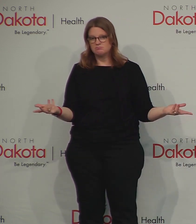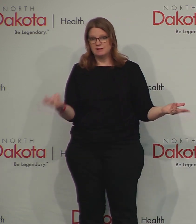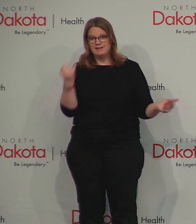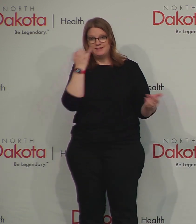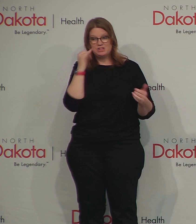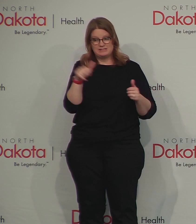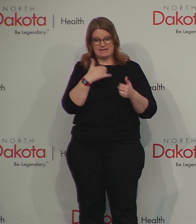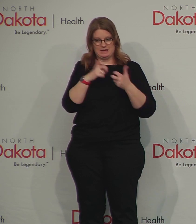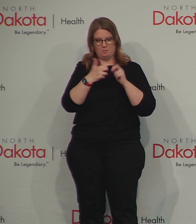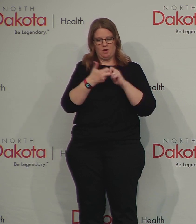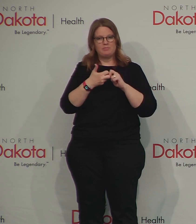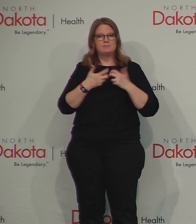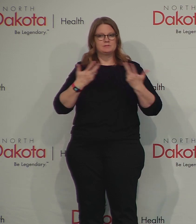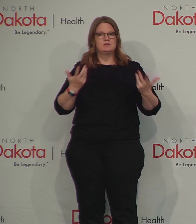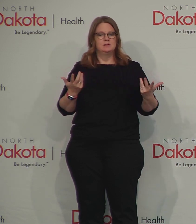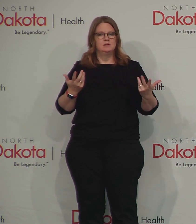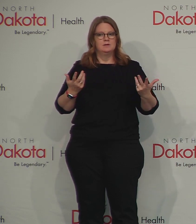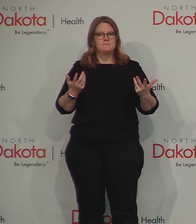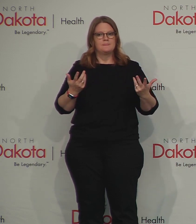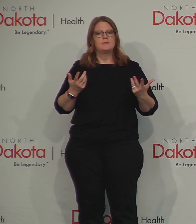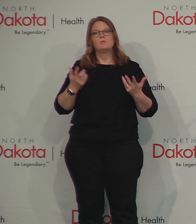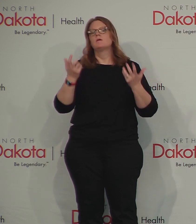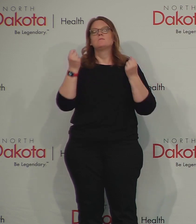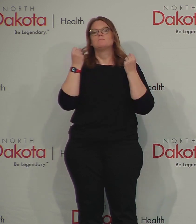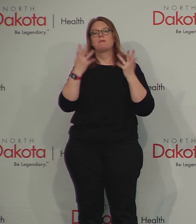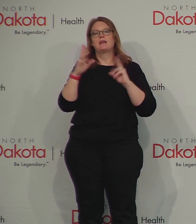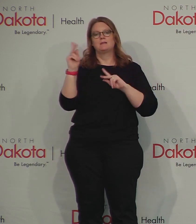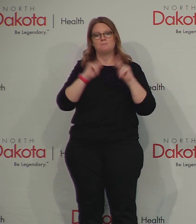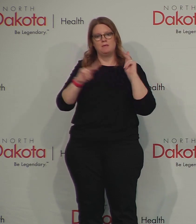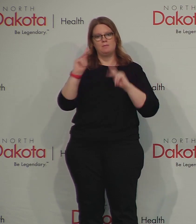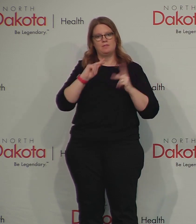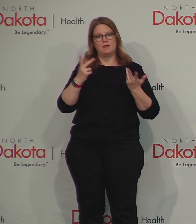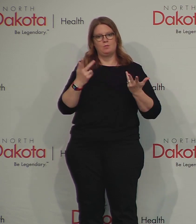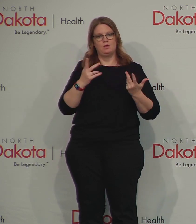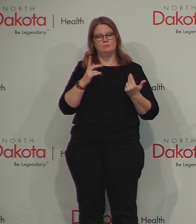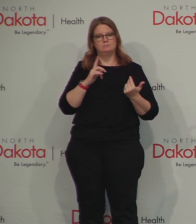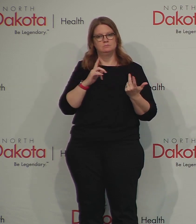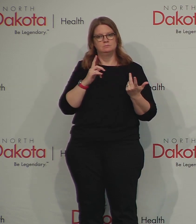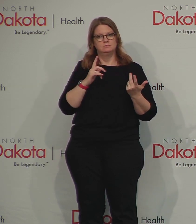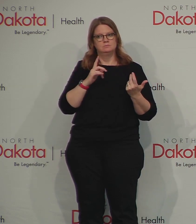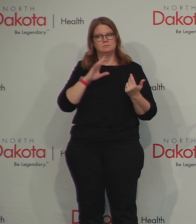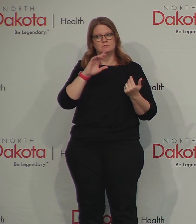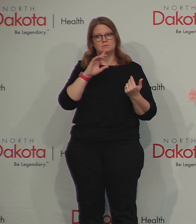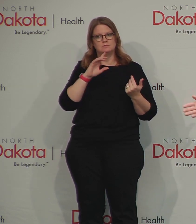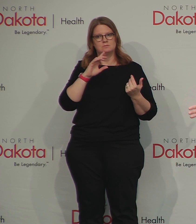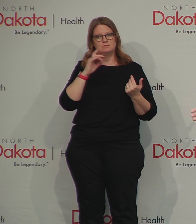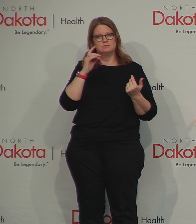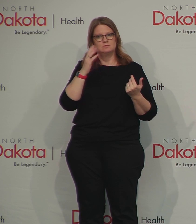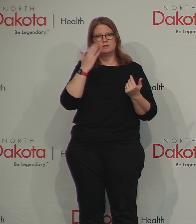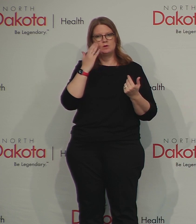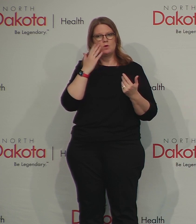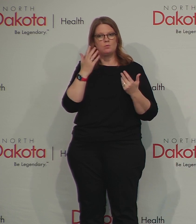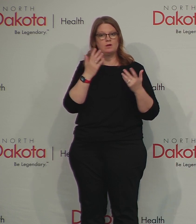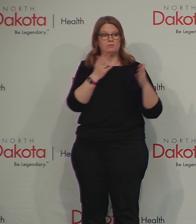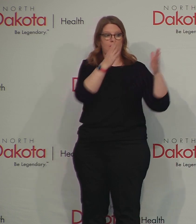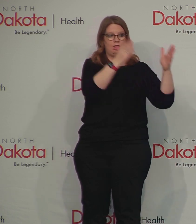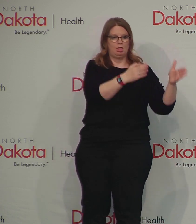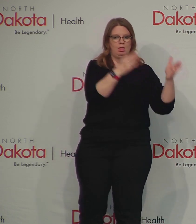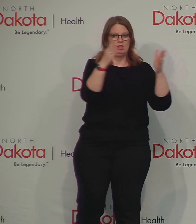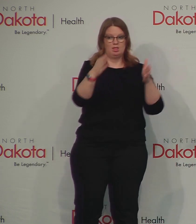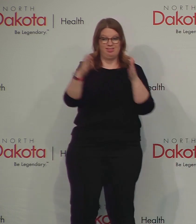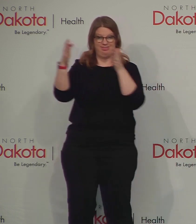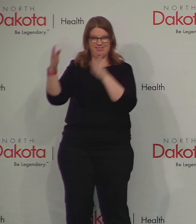issues there, we know that there's a lot of people that would qualify for the, when we get to the point of vulnerable populations, we're not there